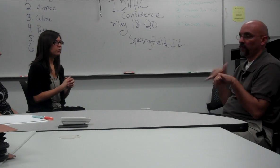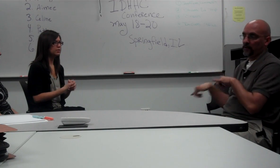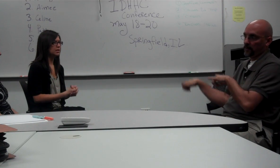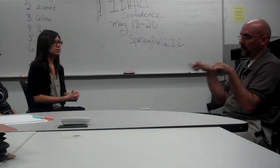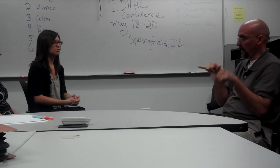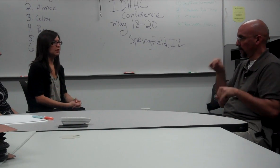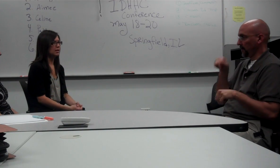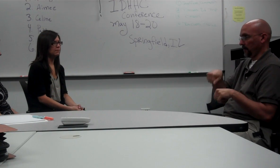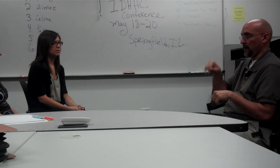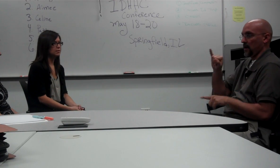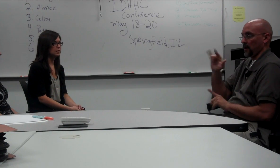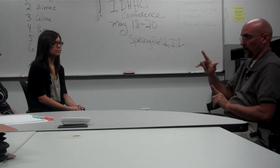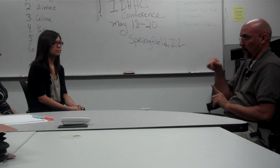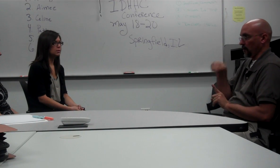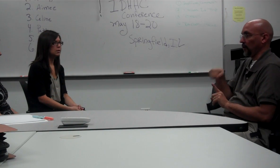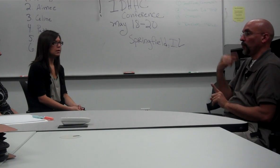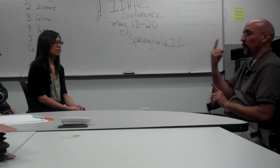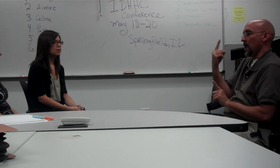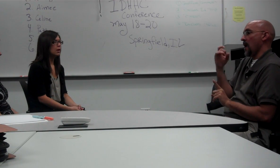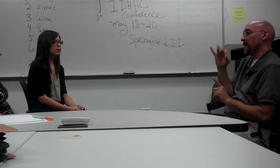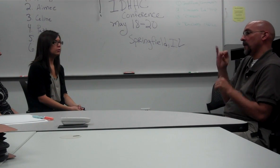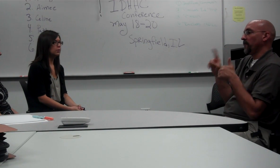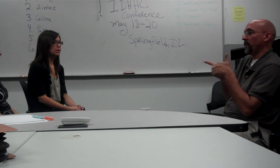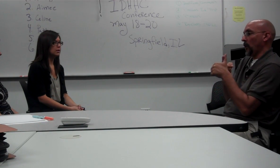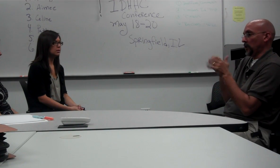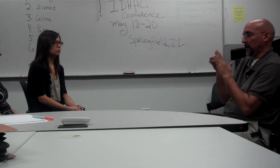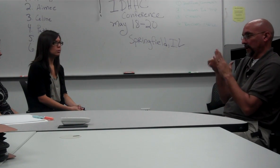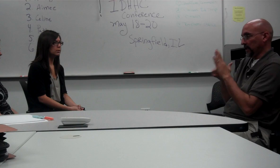Other states do not have the same. Illinois has one,